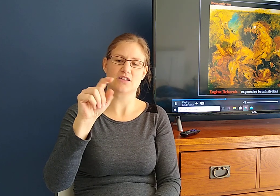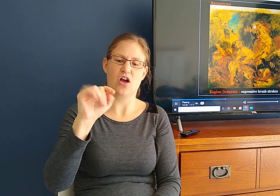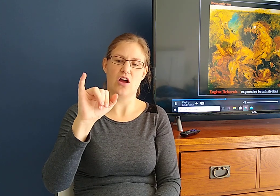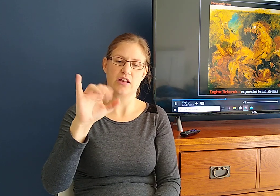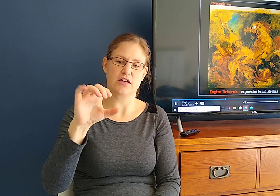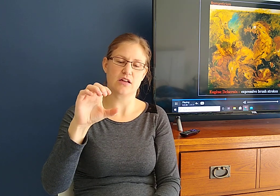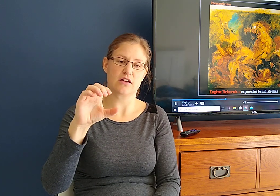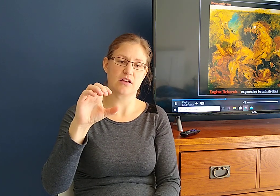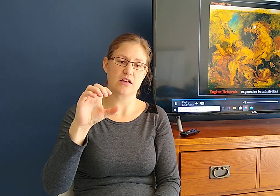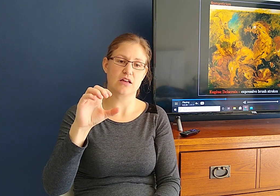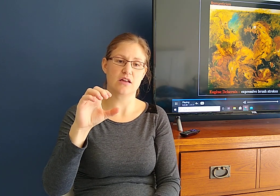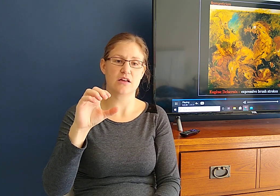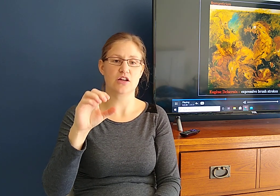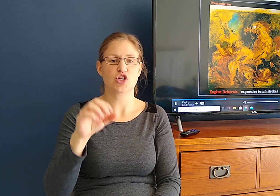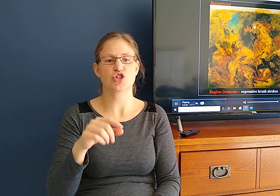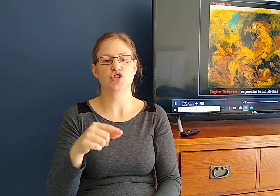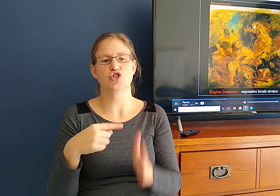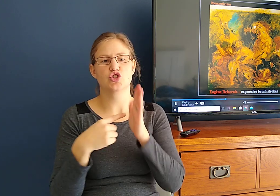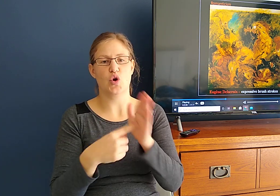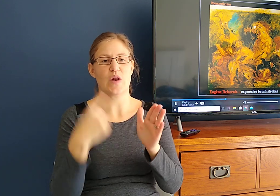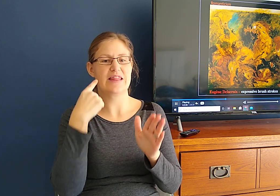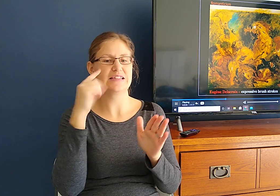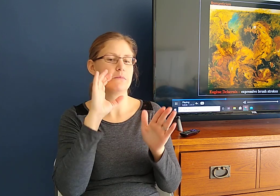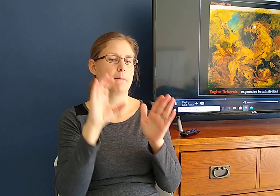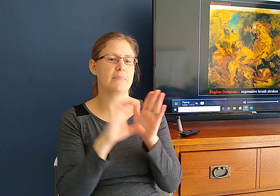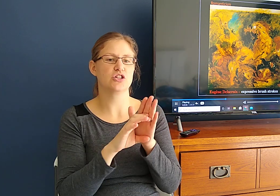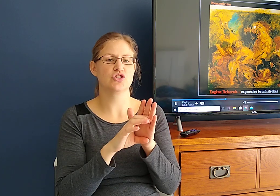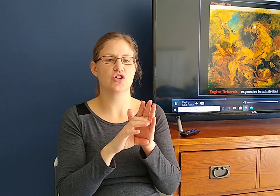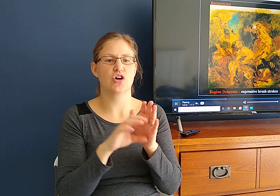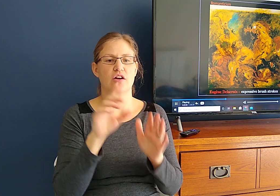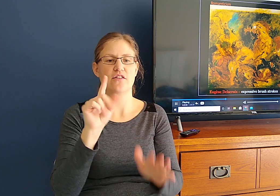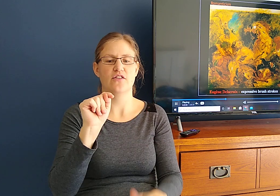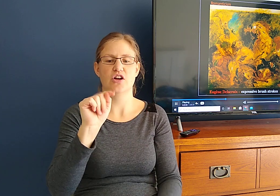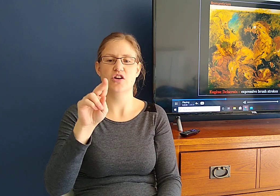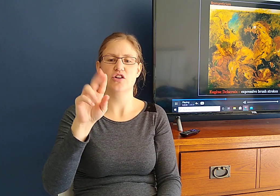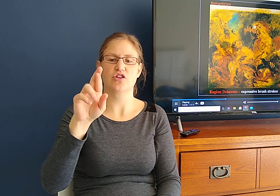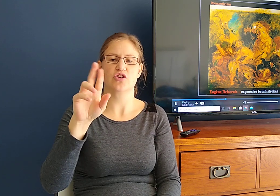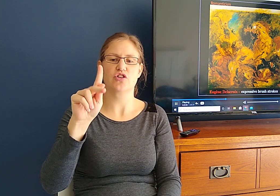evidenced in this depiction of Turk invasions.